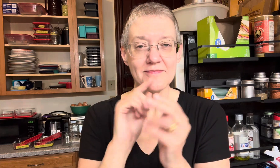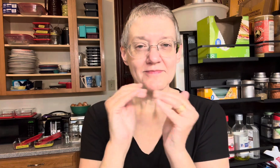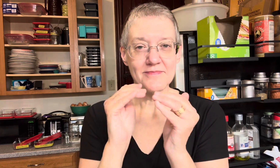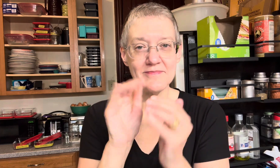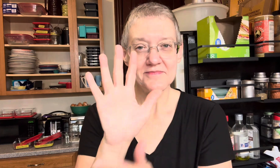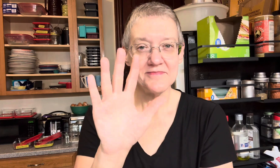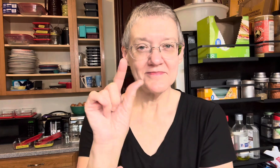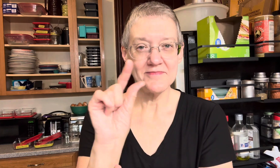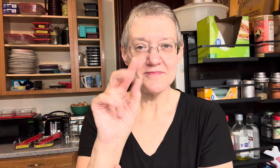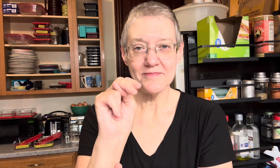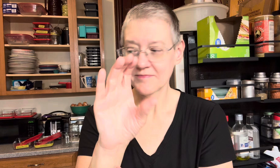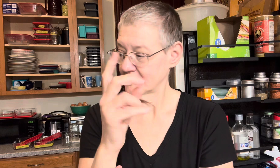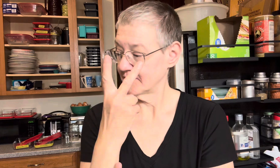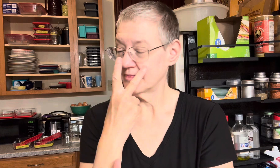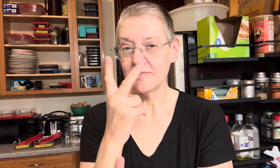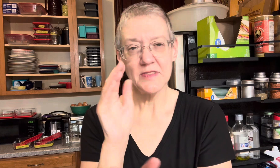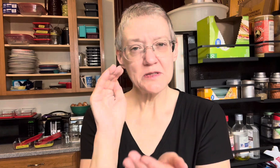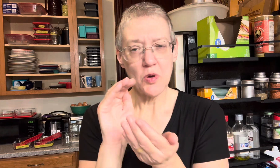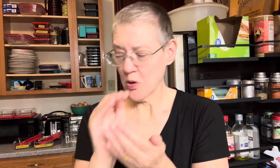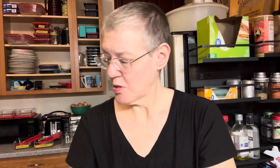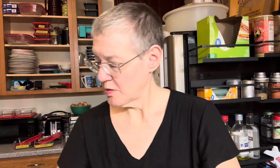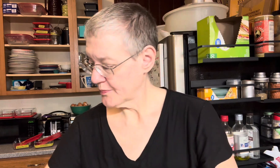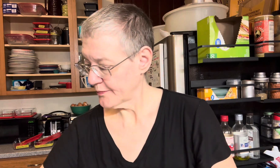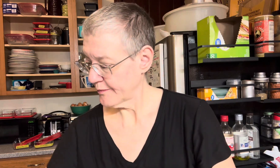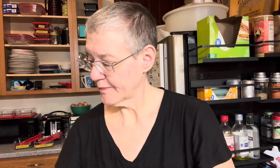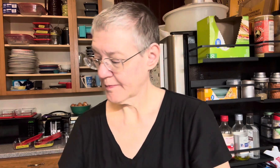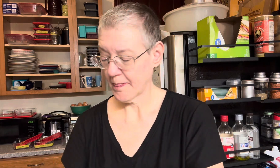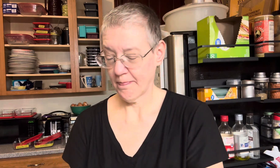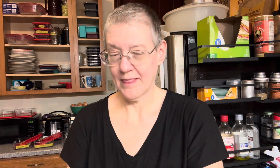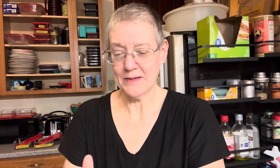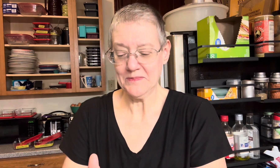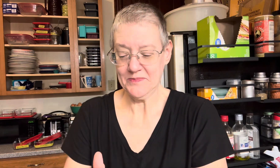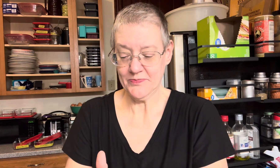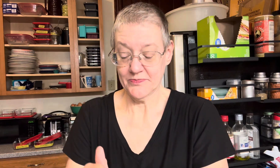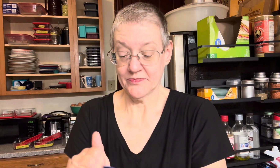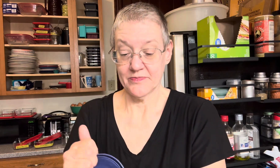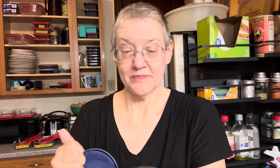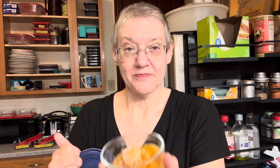Let me show you the serving size, because it's a small amount of pumpkin.